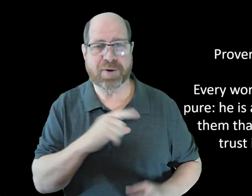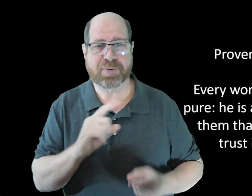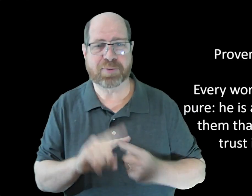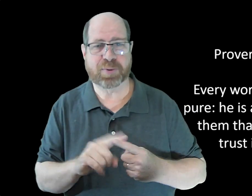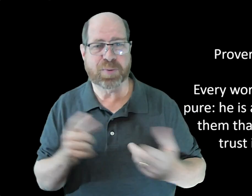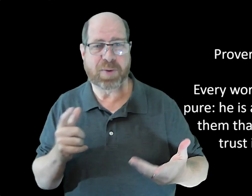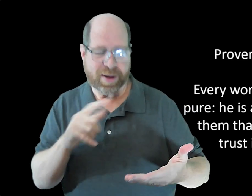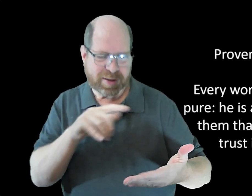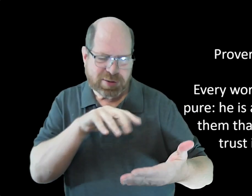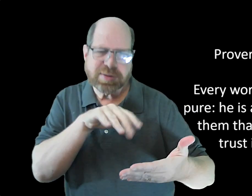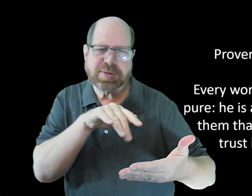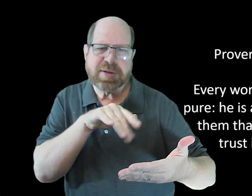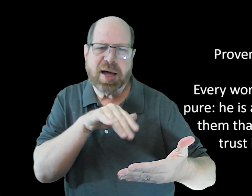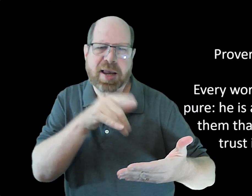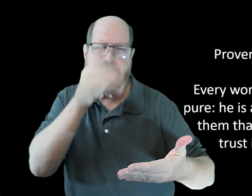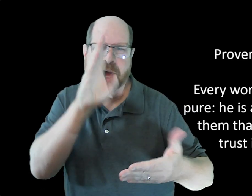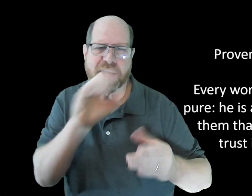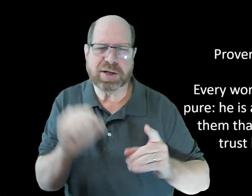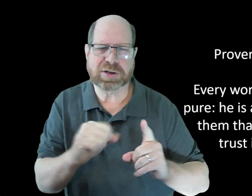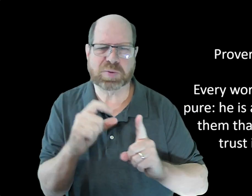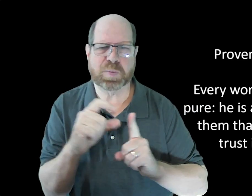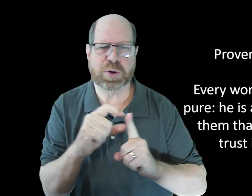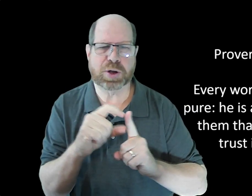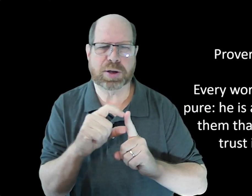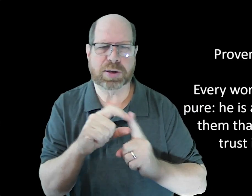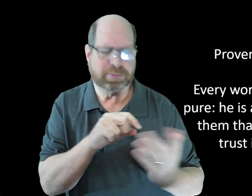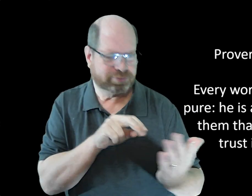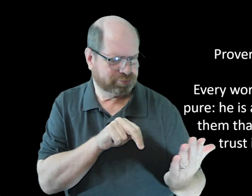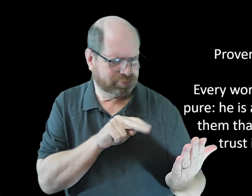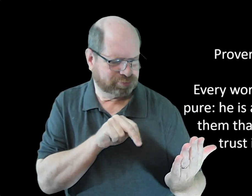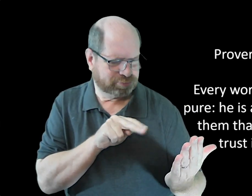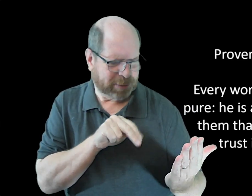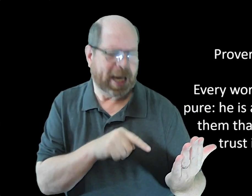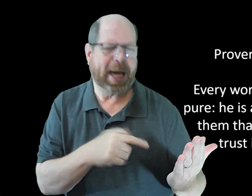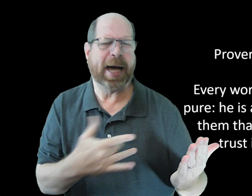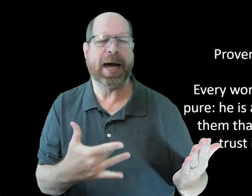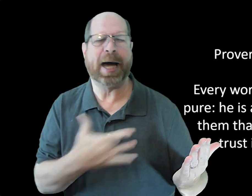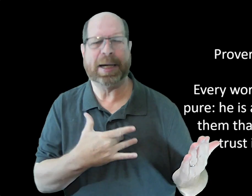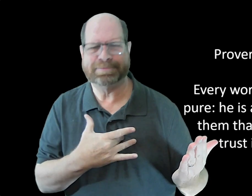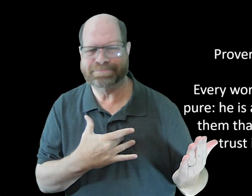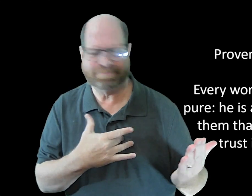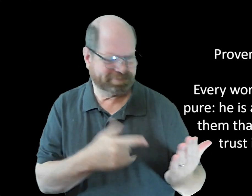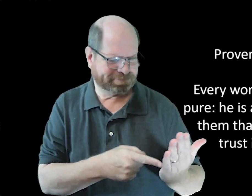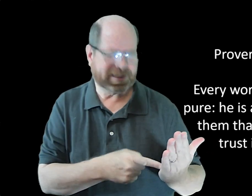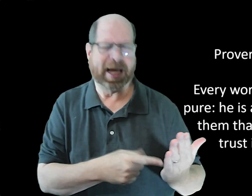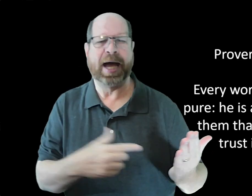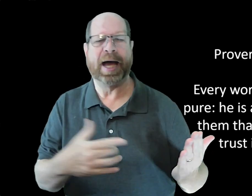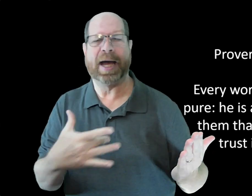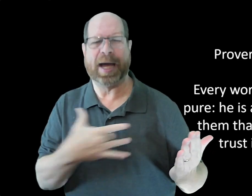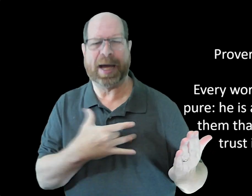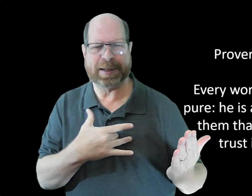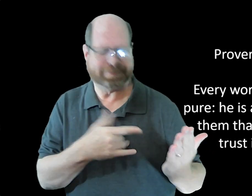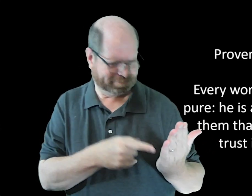CNN. The situation has gotten so ridiculous that he buys the food, which is, oats. It's